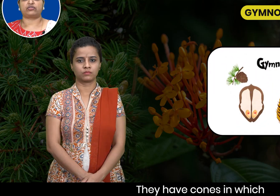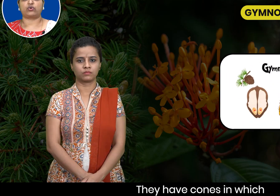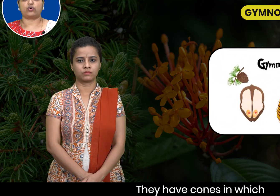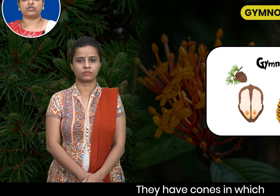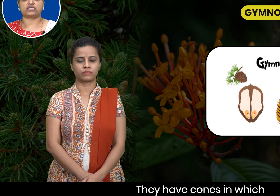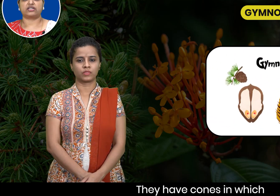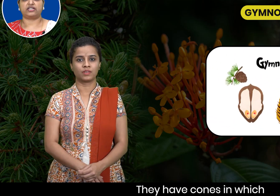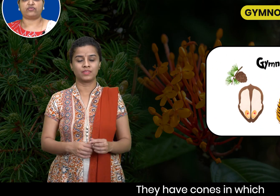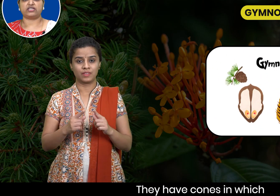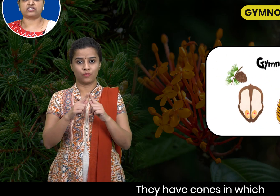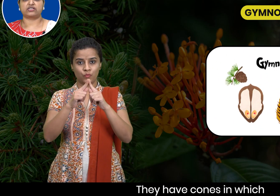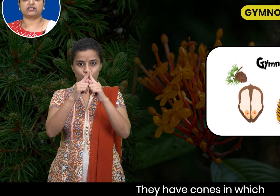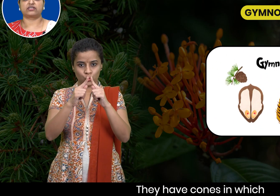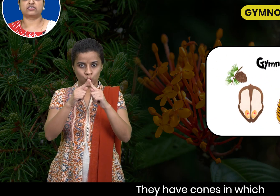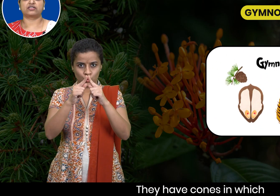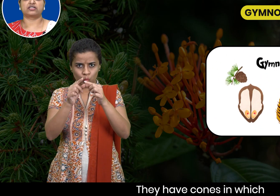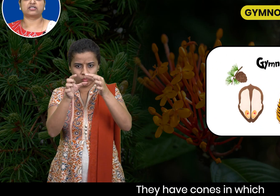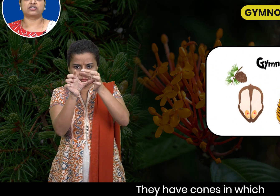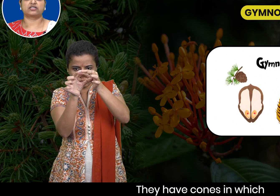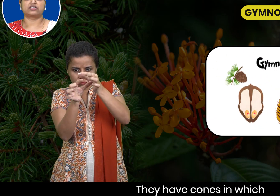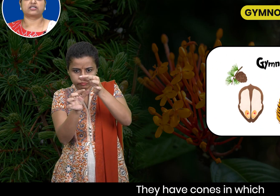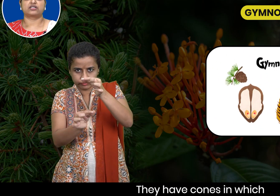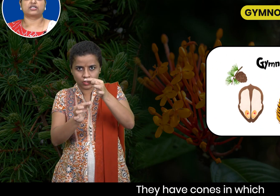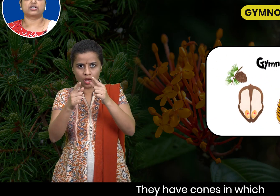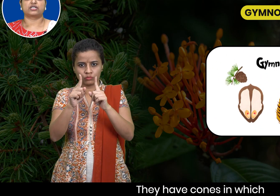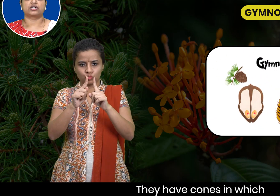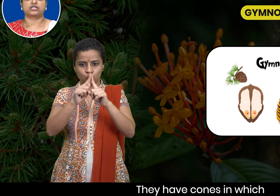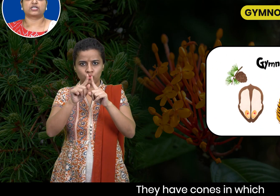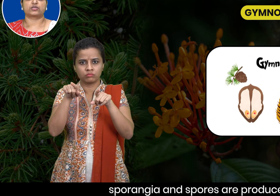They have cones in which